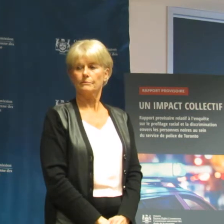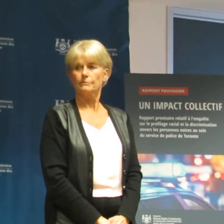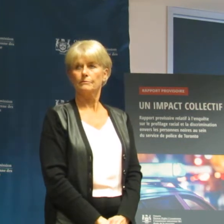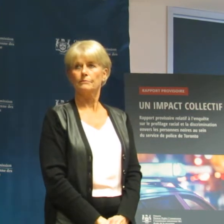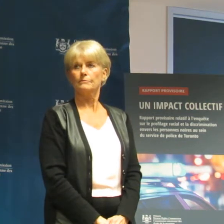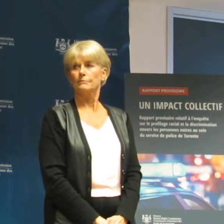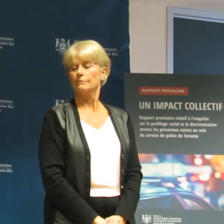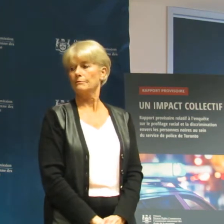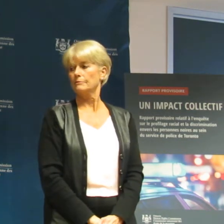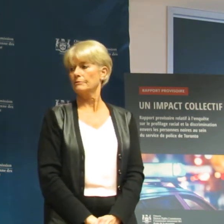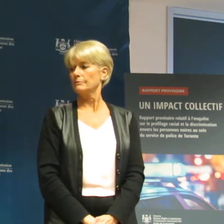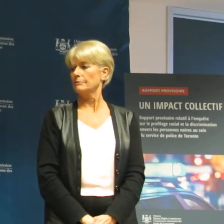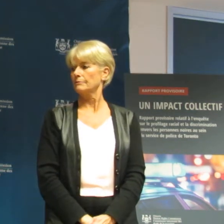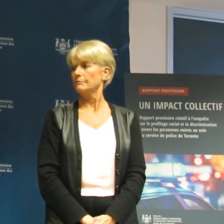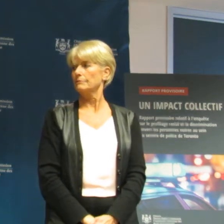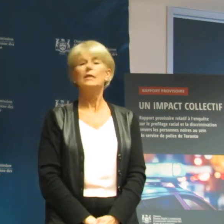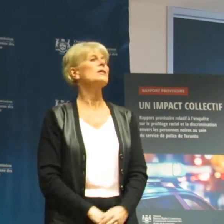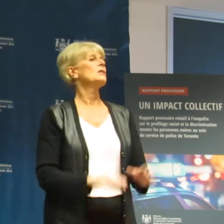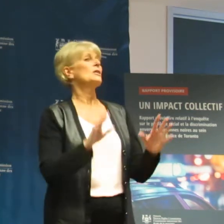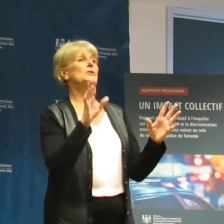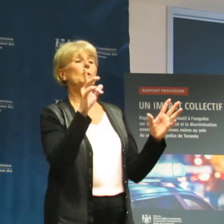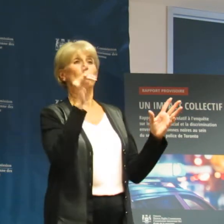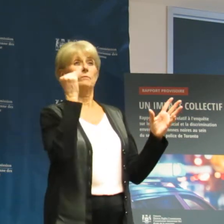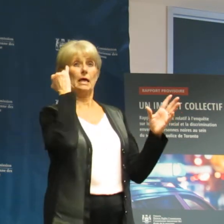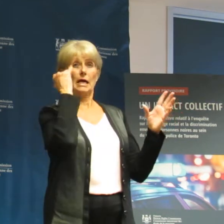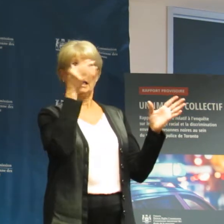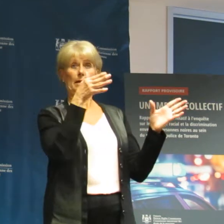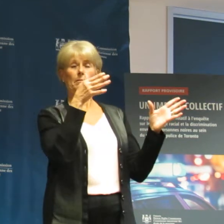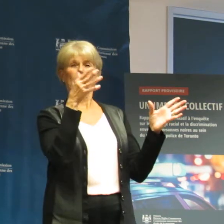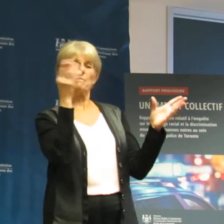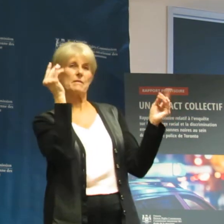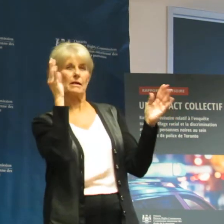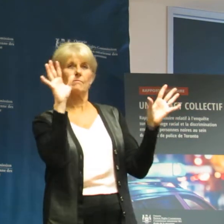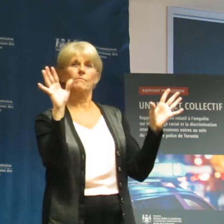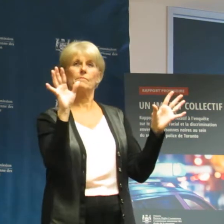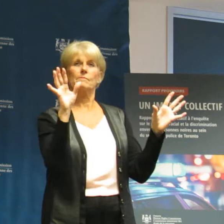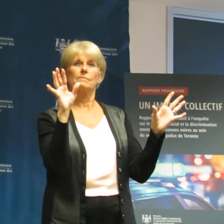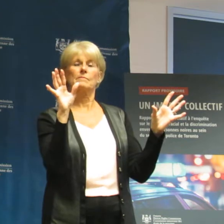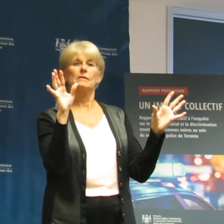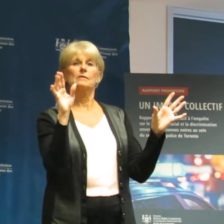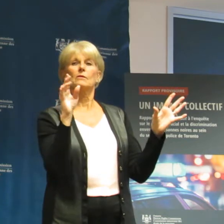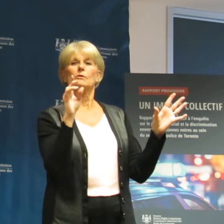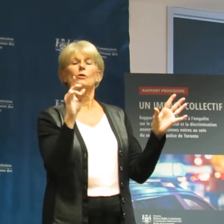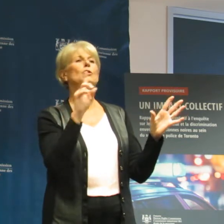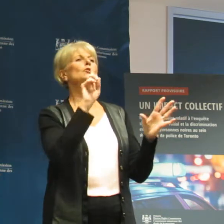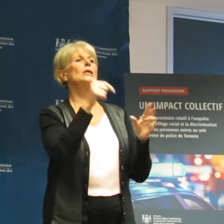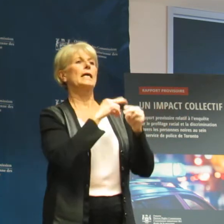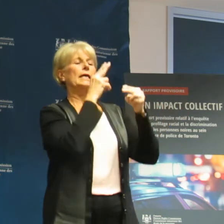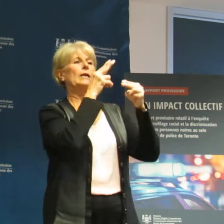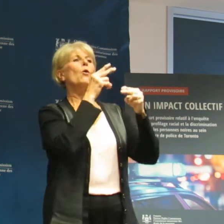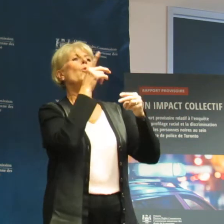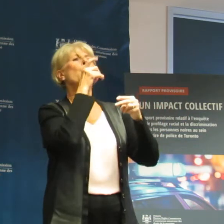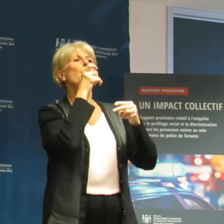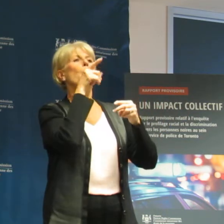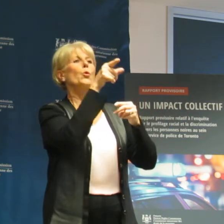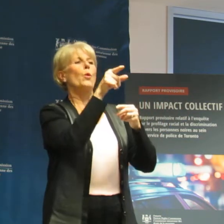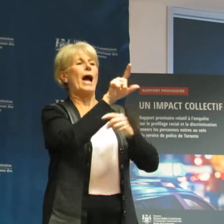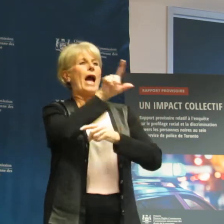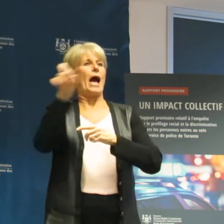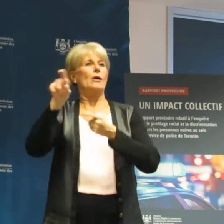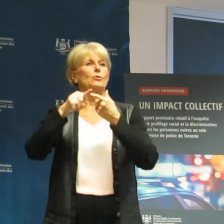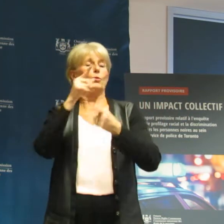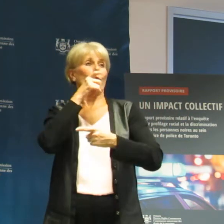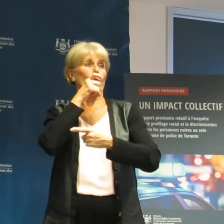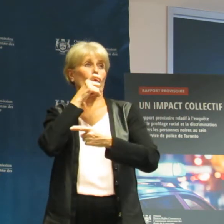So what we're thinking is, if you can just say who you'd like the question to be pointed